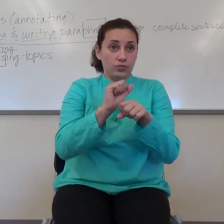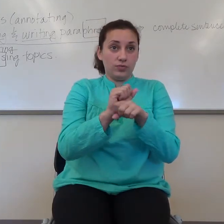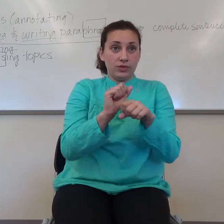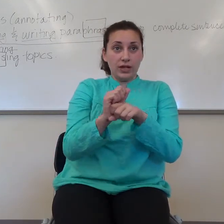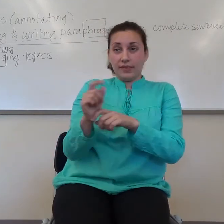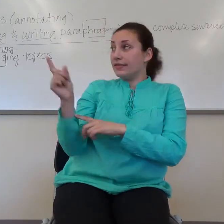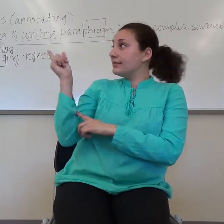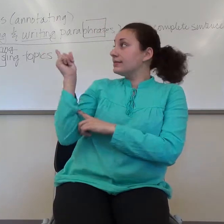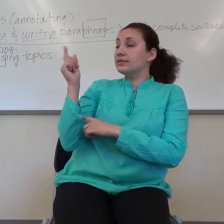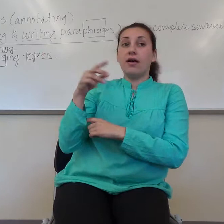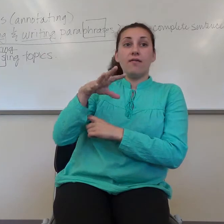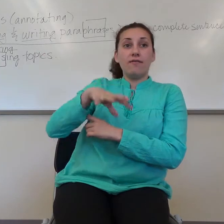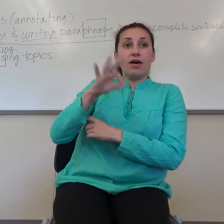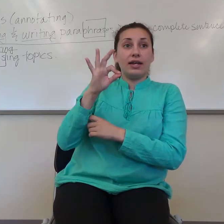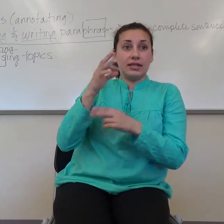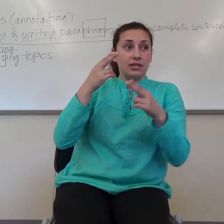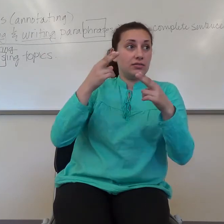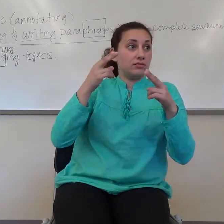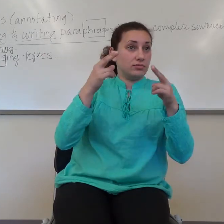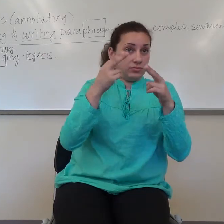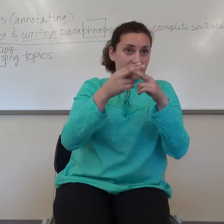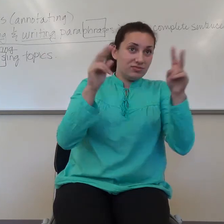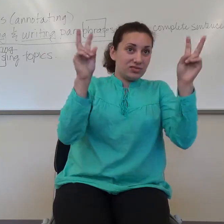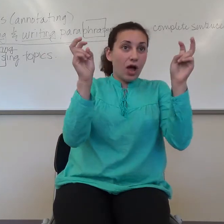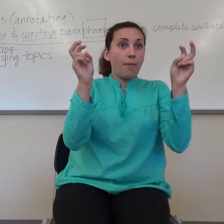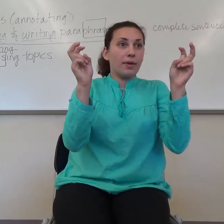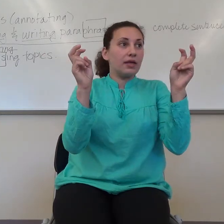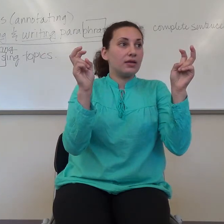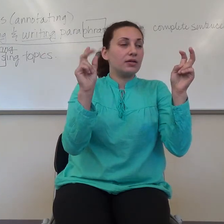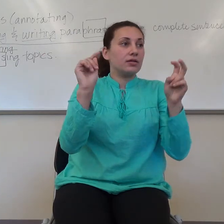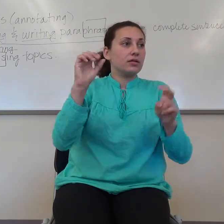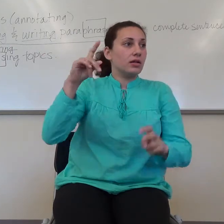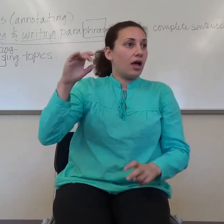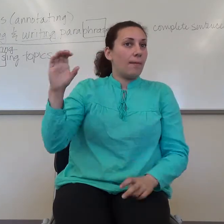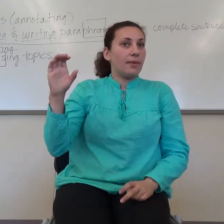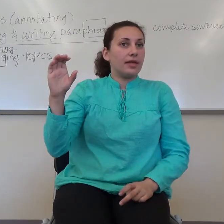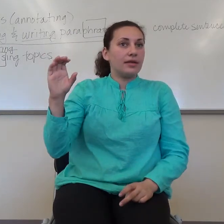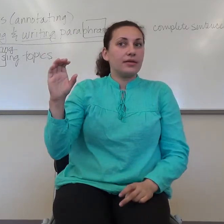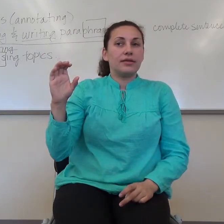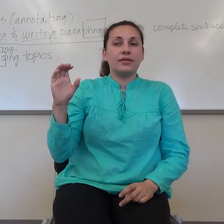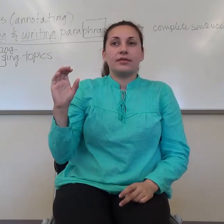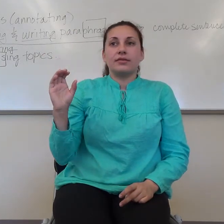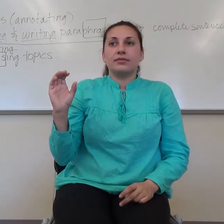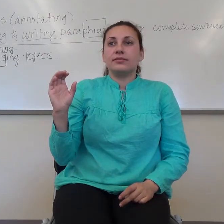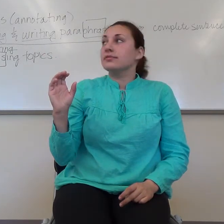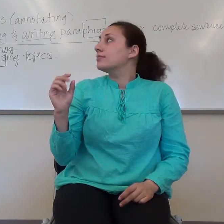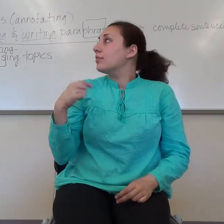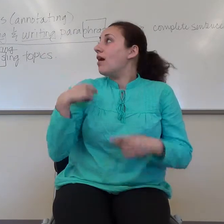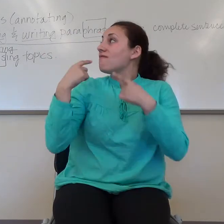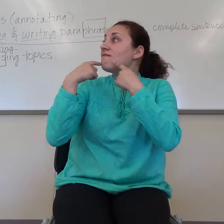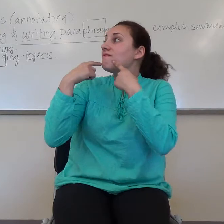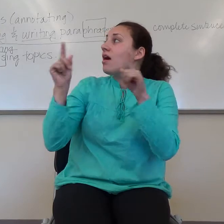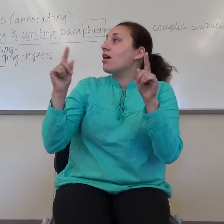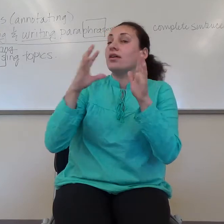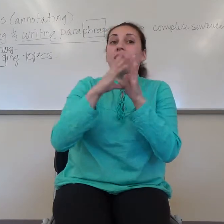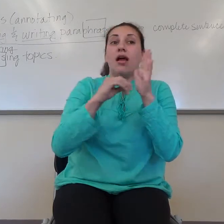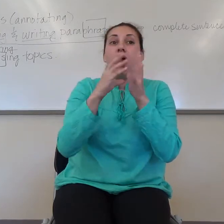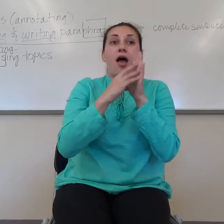I said, and you can kind of see from, I finally did get to copy this on a copier that